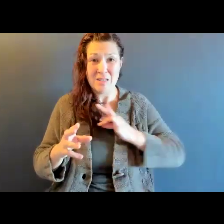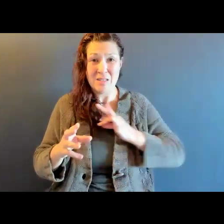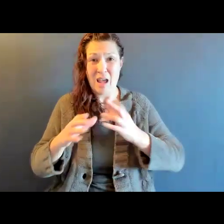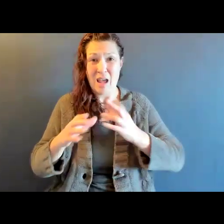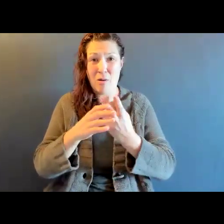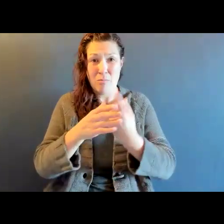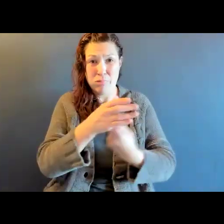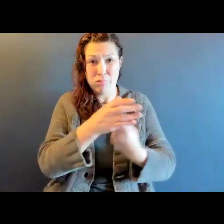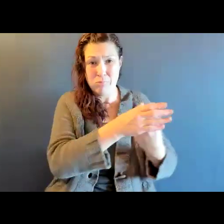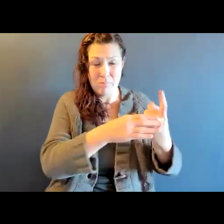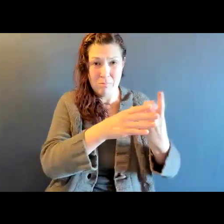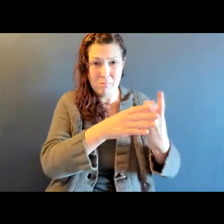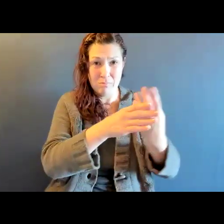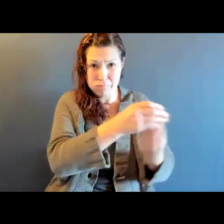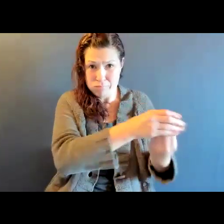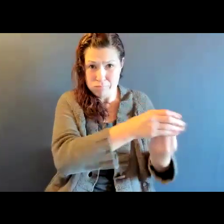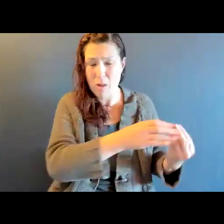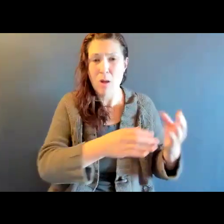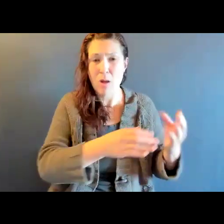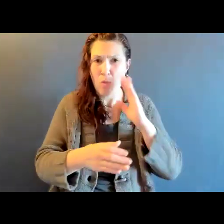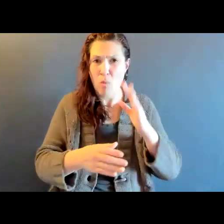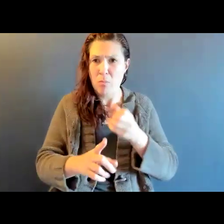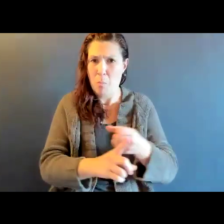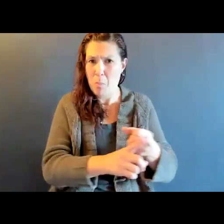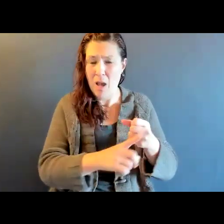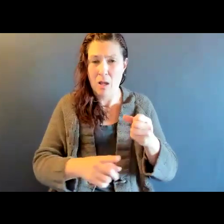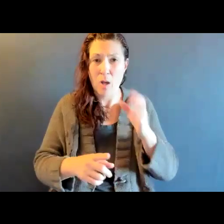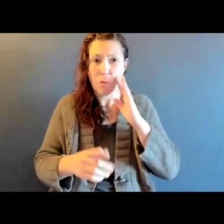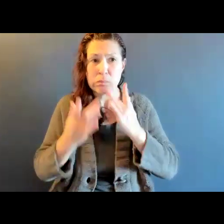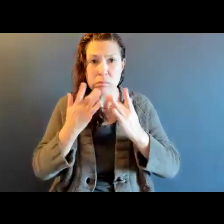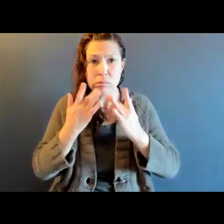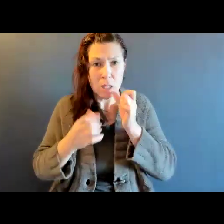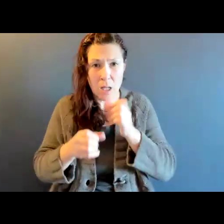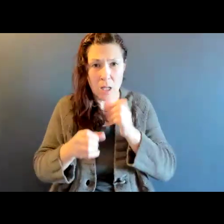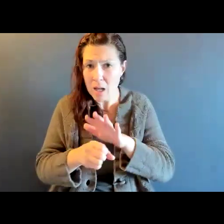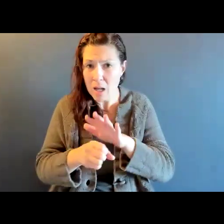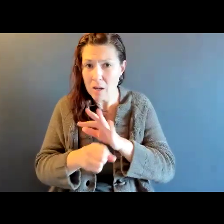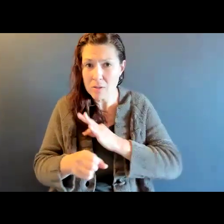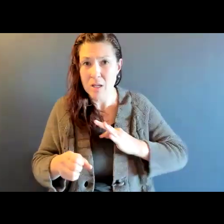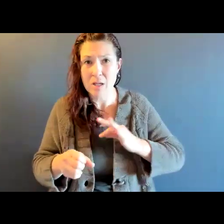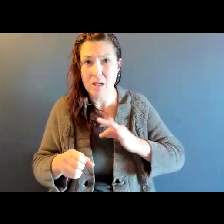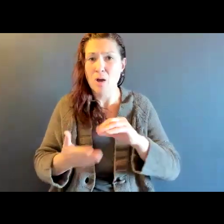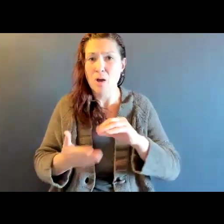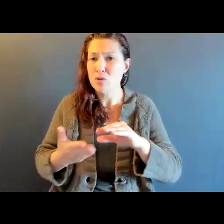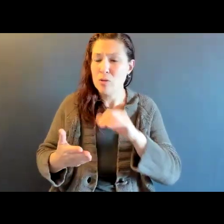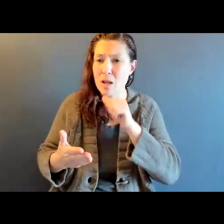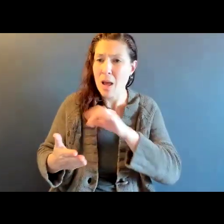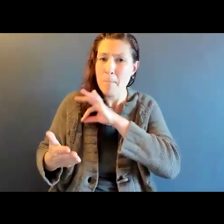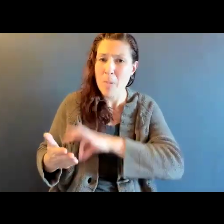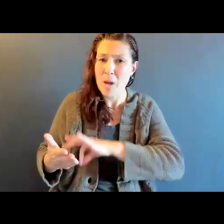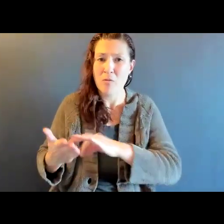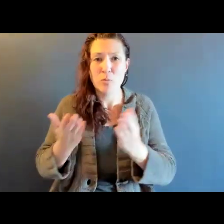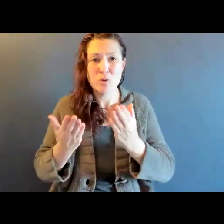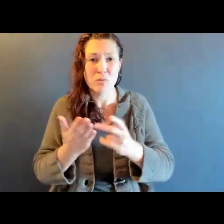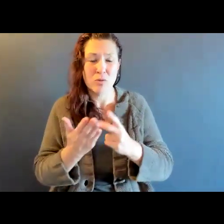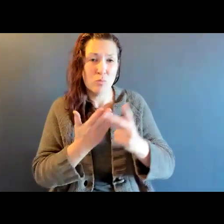facing unnecessary shortages, and more importantly, students who will not be able to fully benefit from the services and programs that BPS